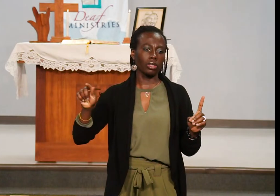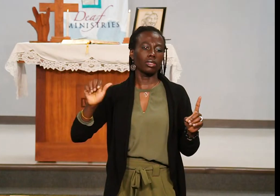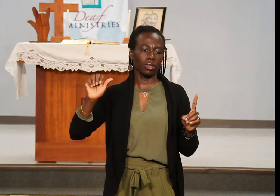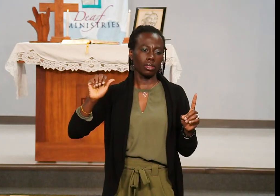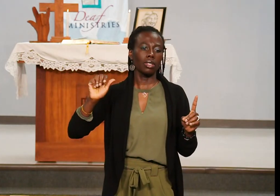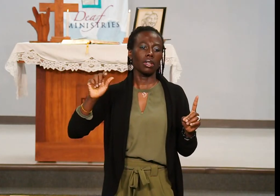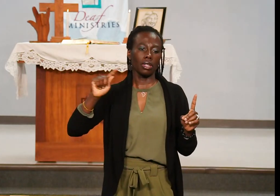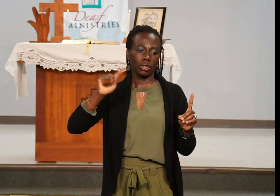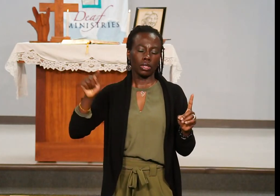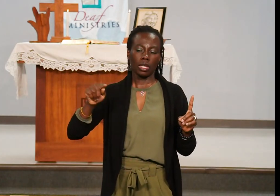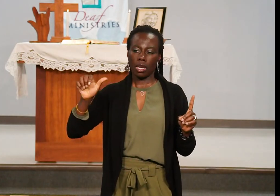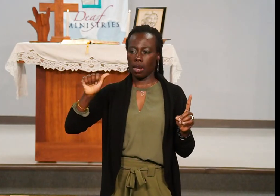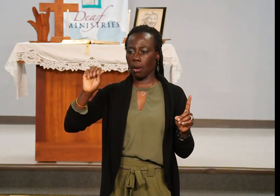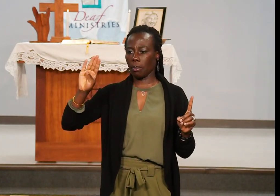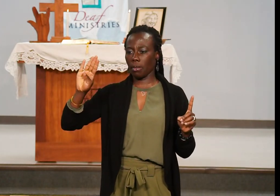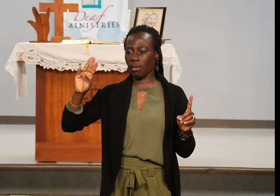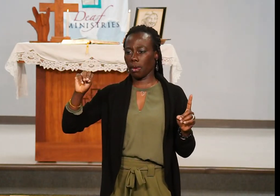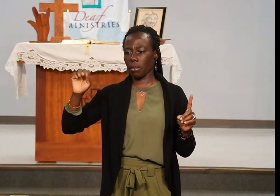You see him here rejoicing.